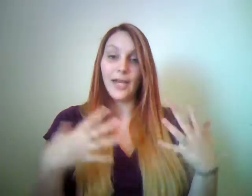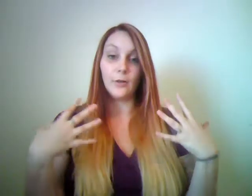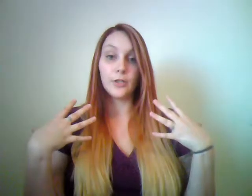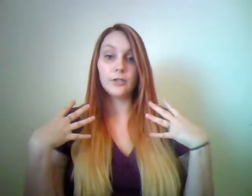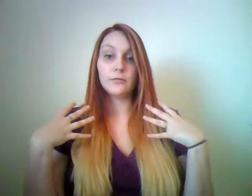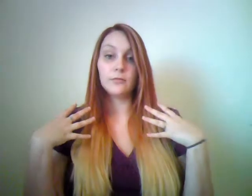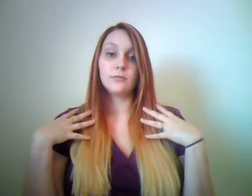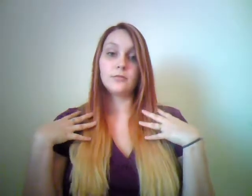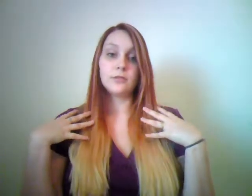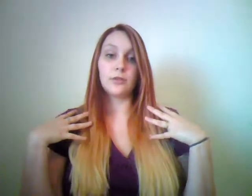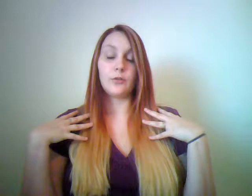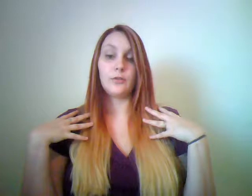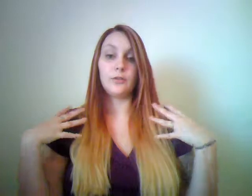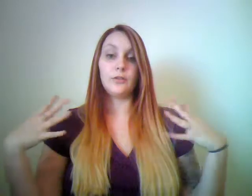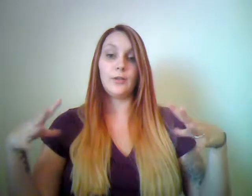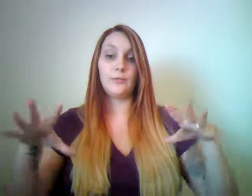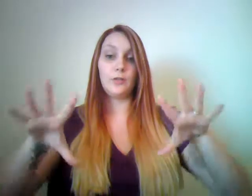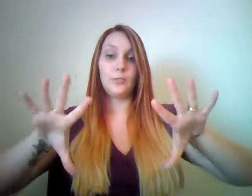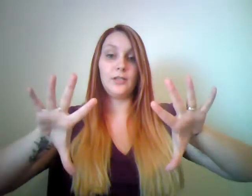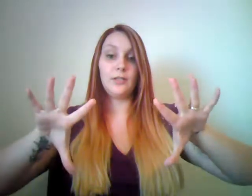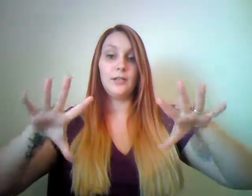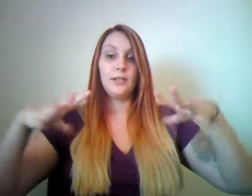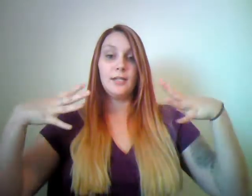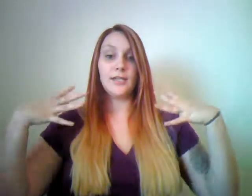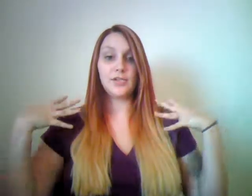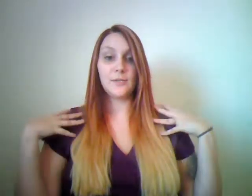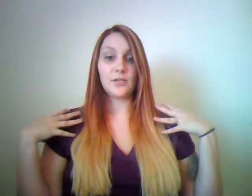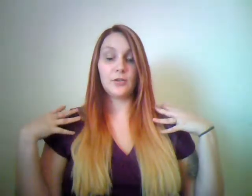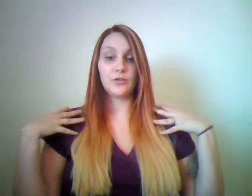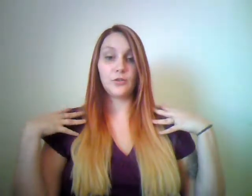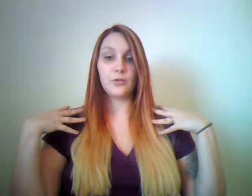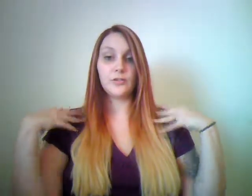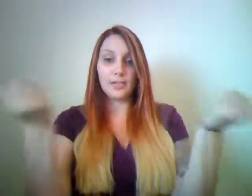Power, so you have open hand shapes, go to your shoulders, and you